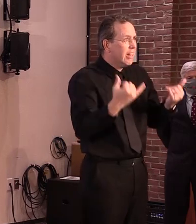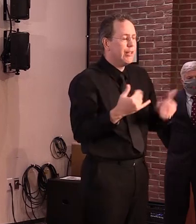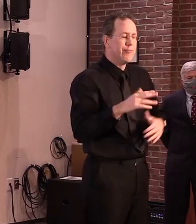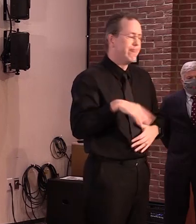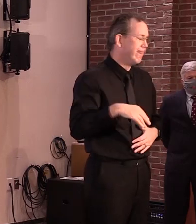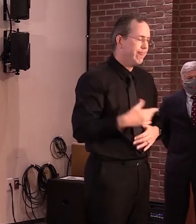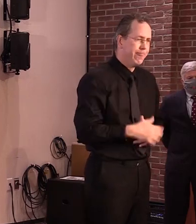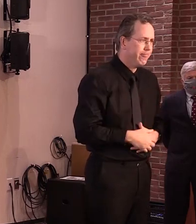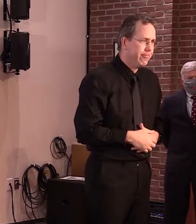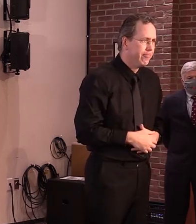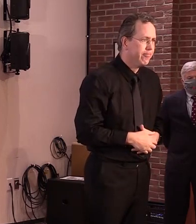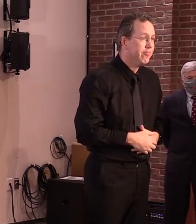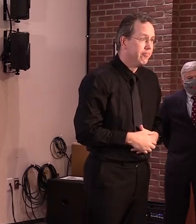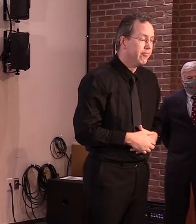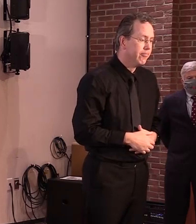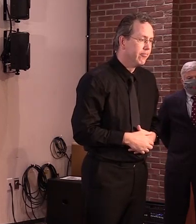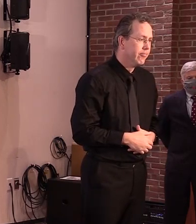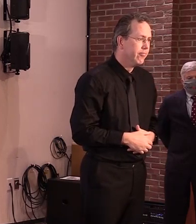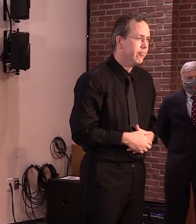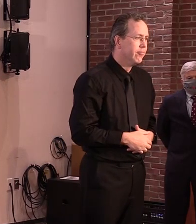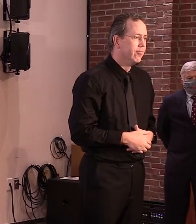Peter Hirschfeld, BPR.